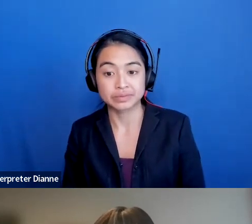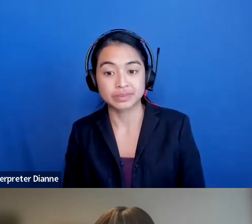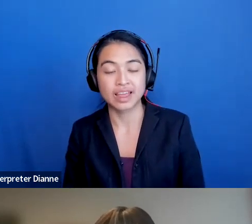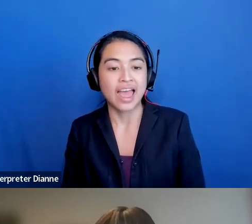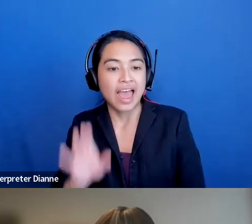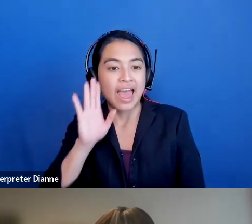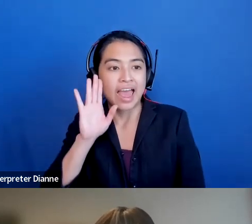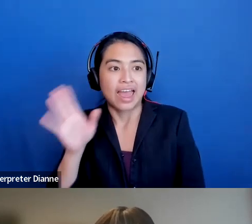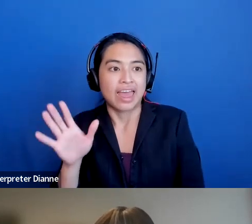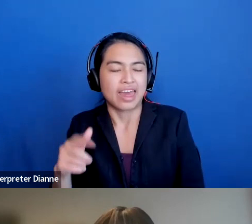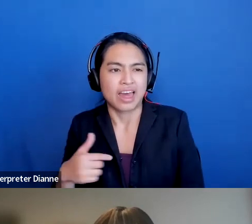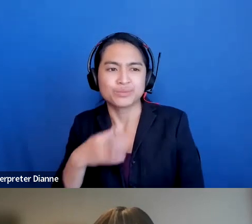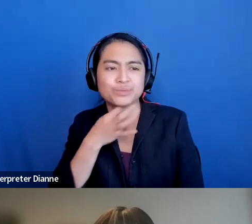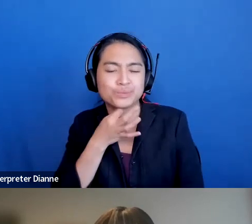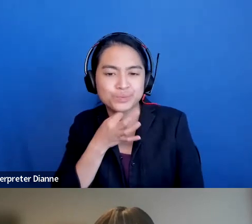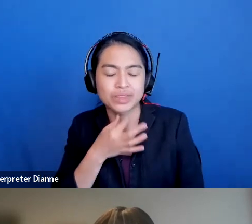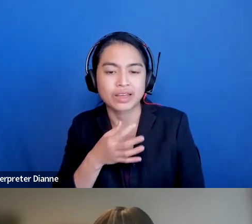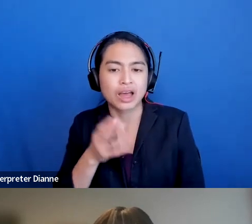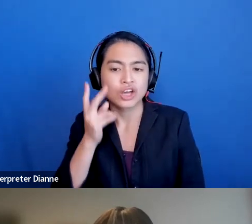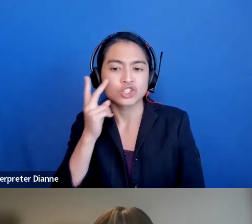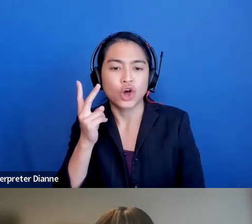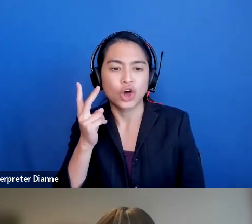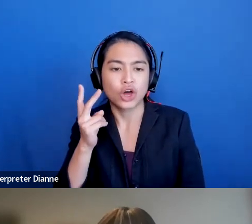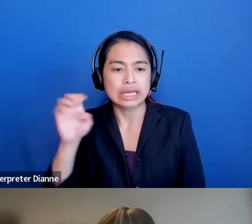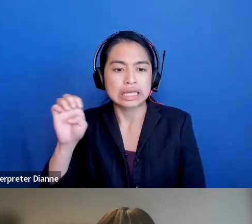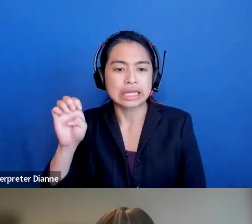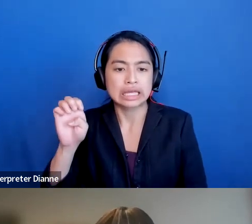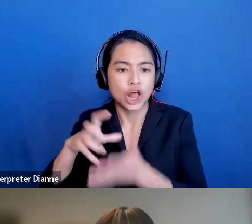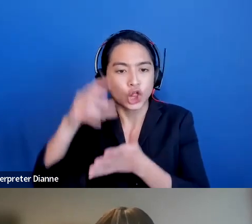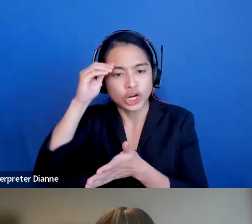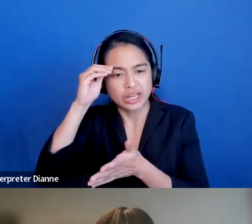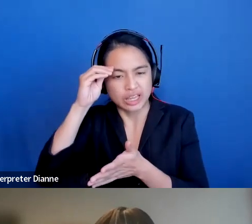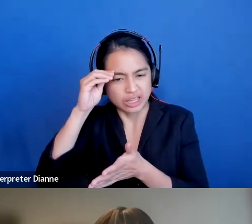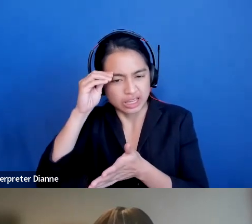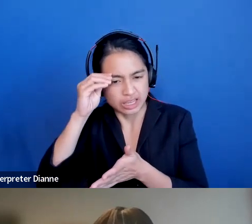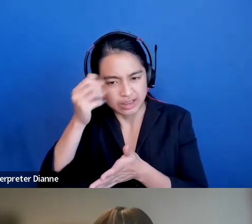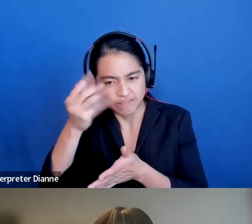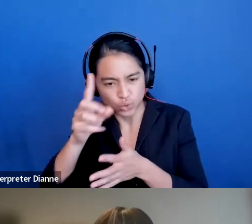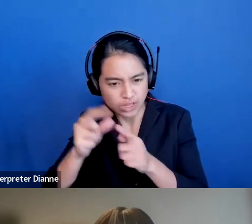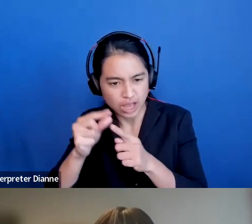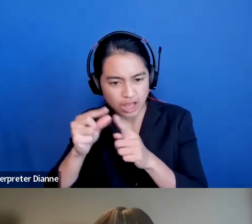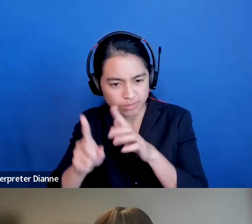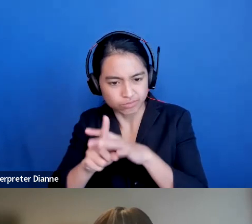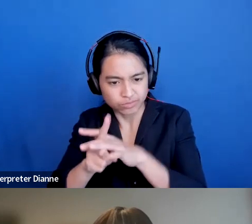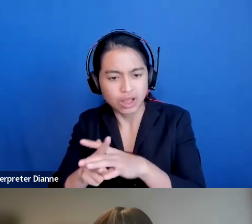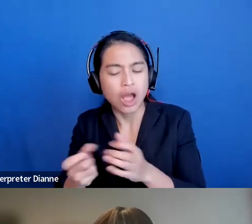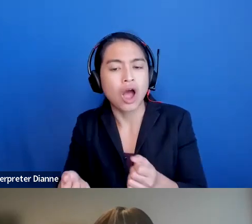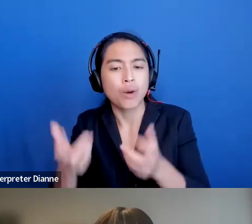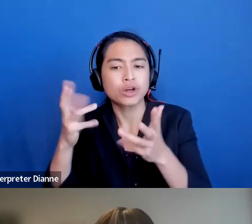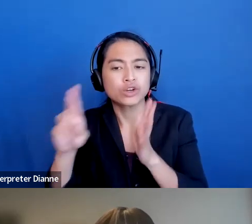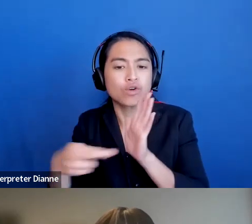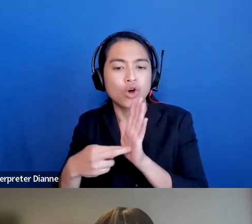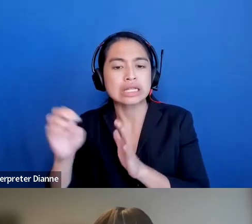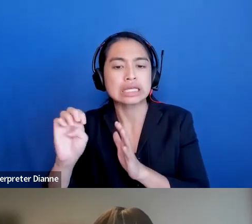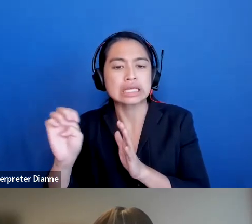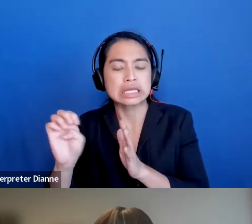Hey, I was wondering, I saw e-learning mentioned a couple of times. How much of a role does e-learning